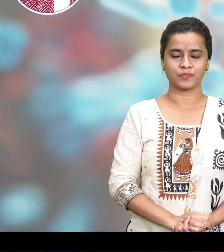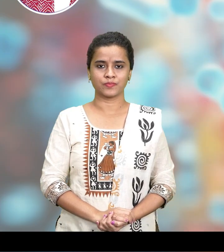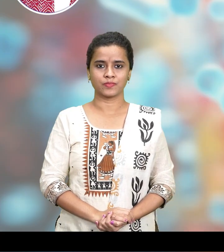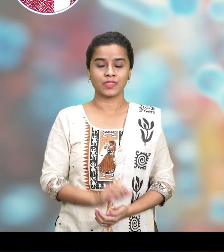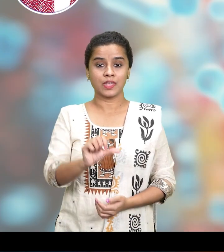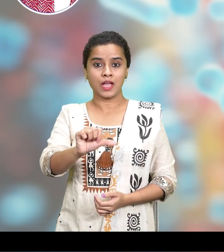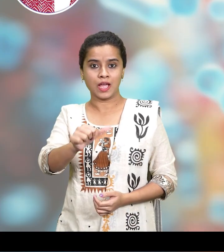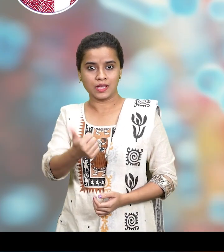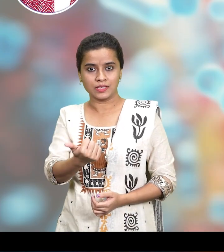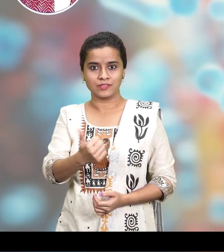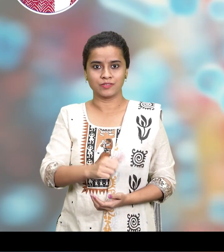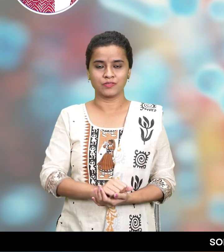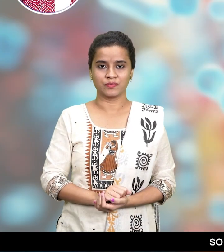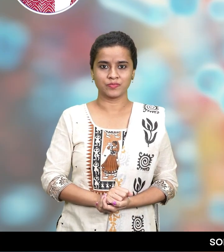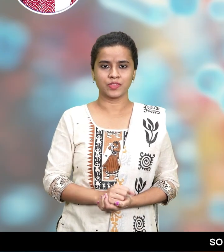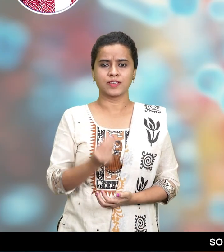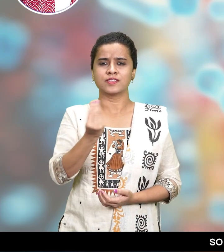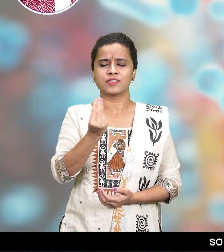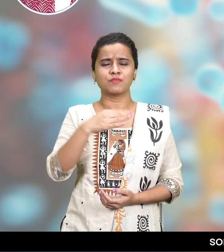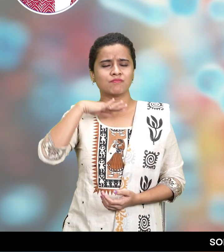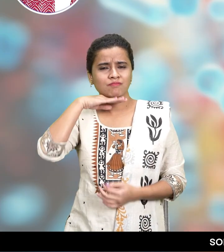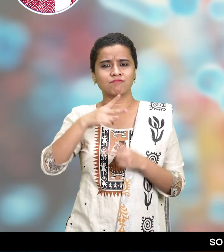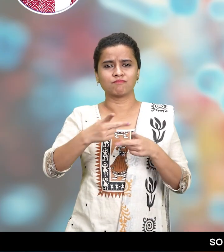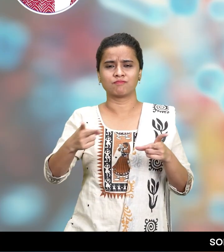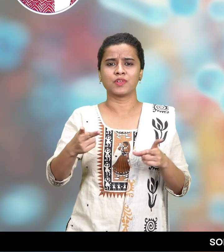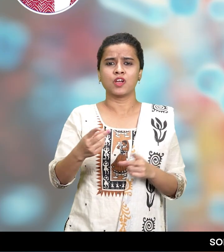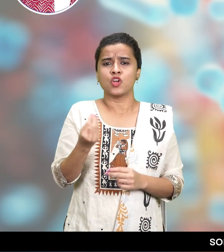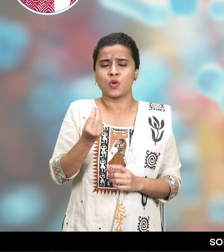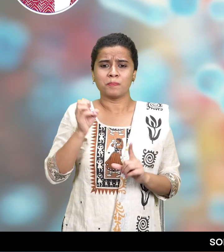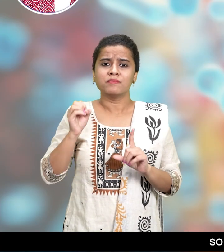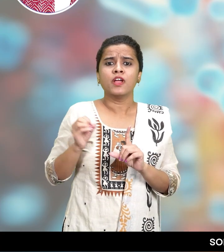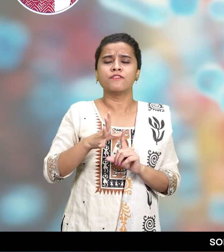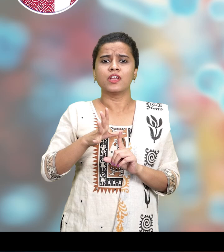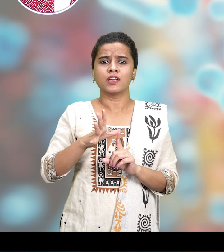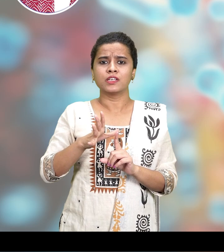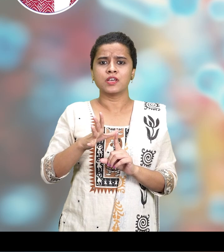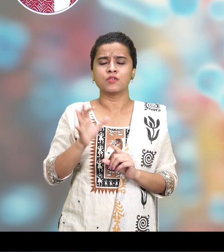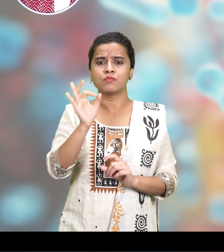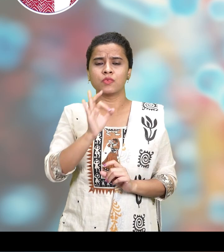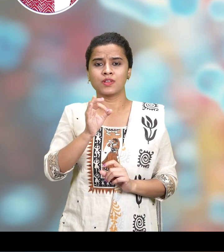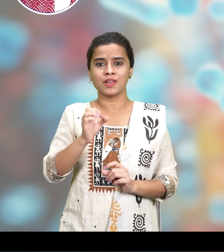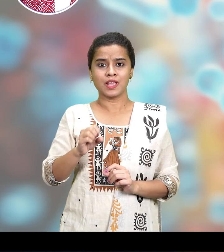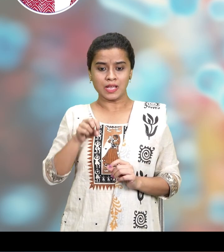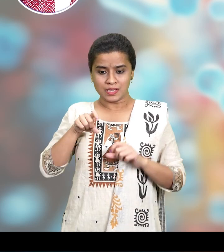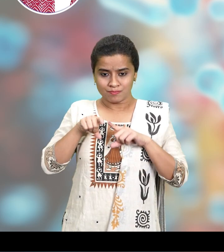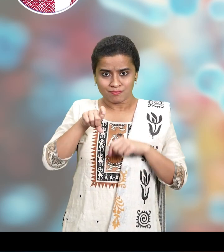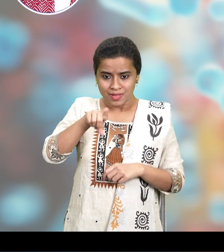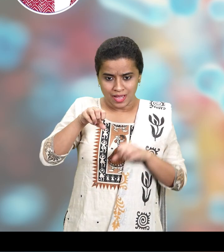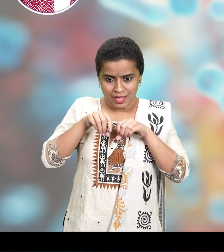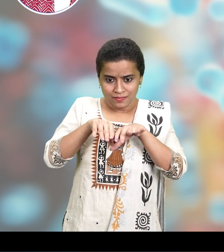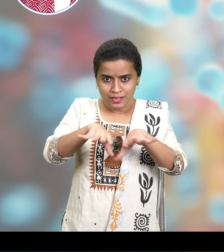On the other hand, some diseases are not caused by infectious